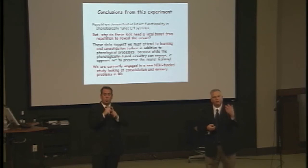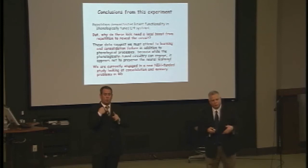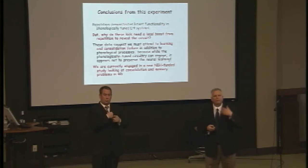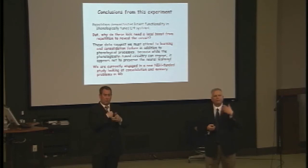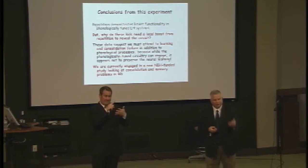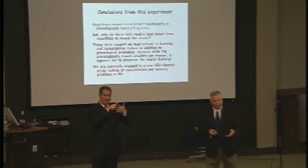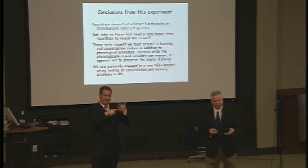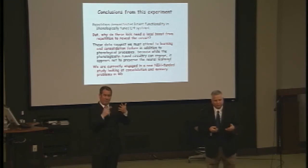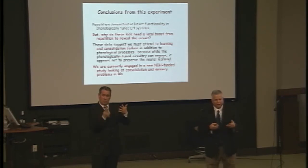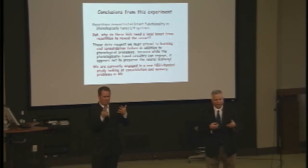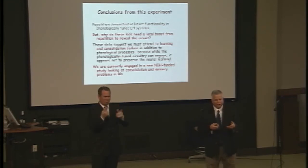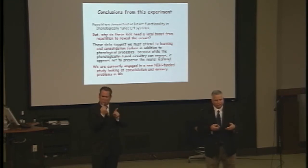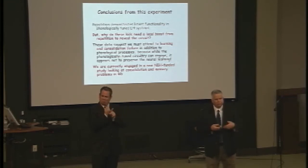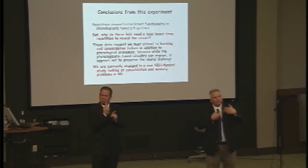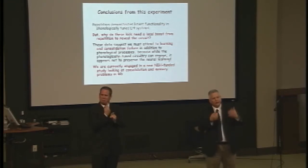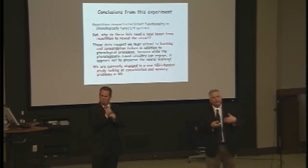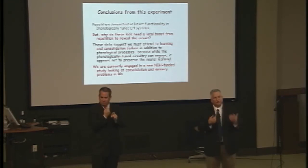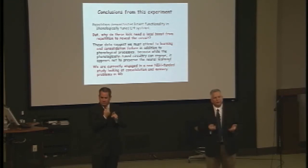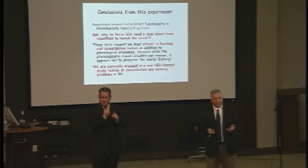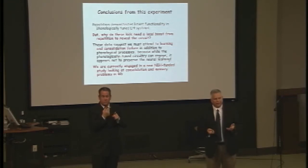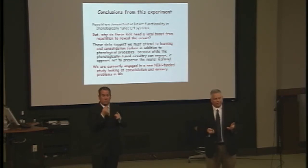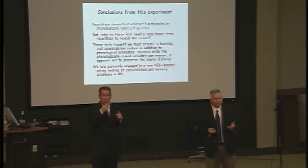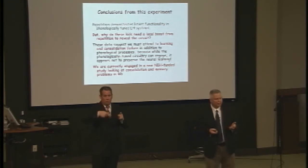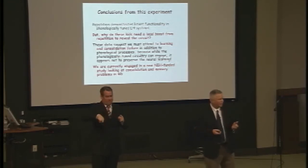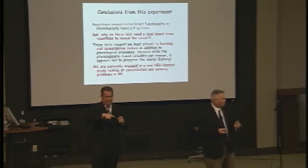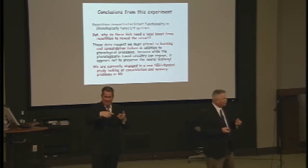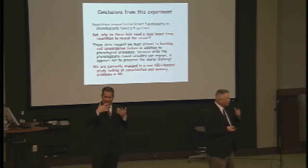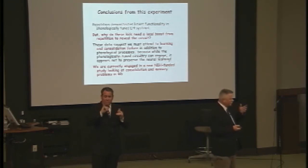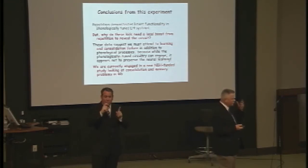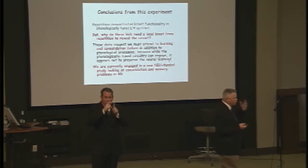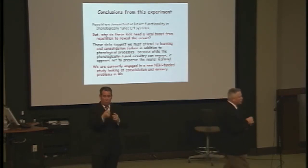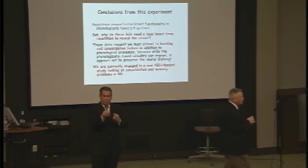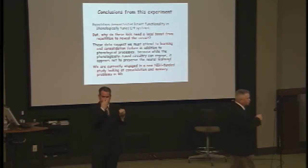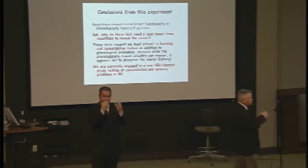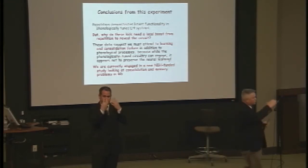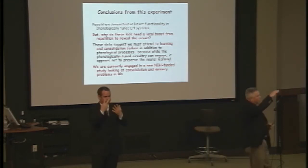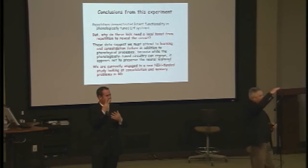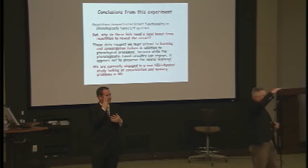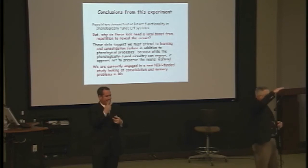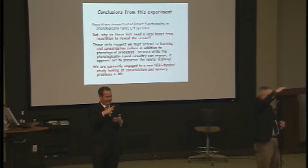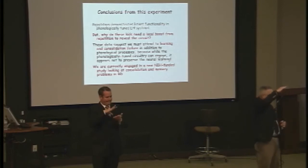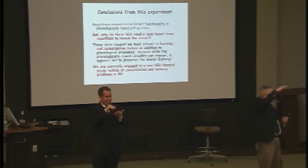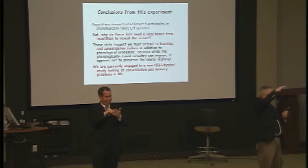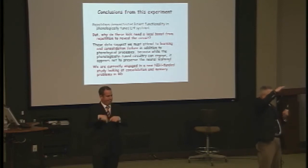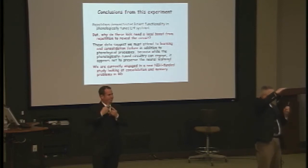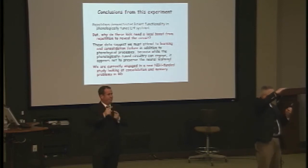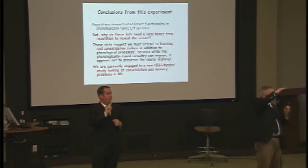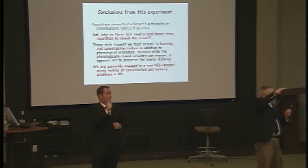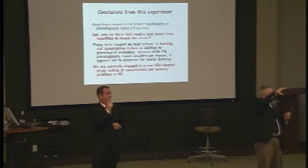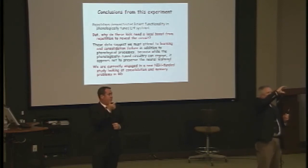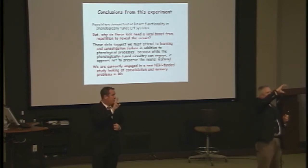3 local repetitions to reveal a circuit? Whereas the controls who start out, you know, they have a